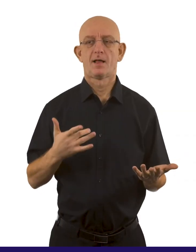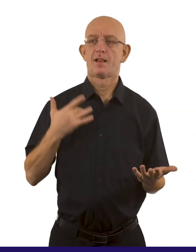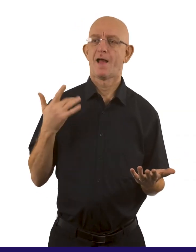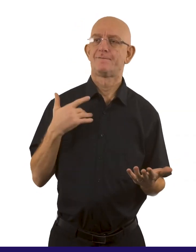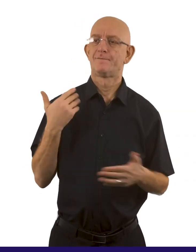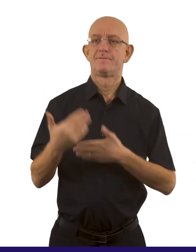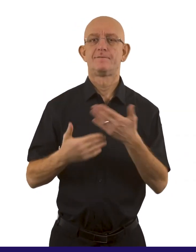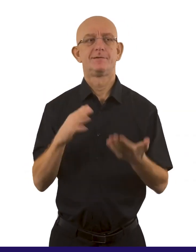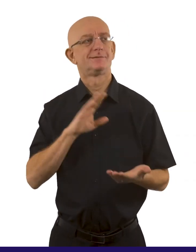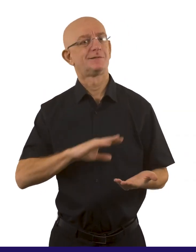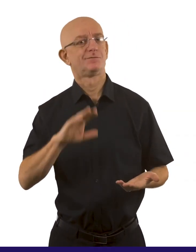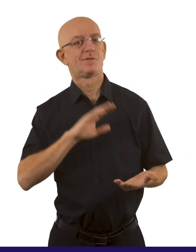Life satisfaction.